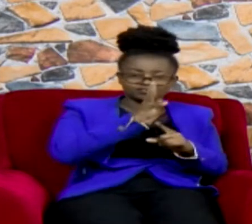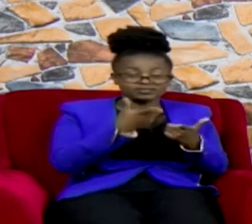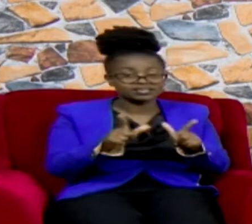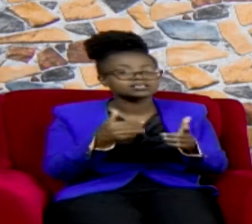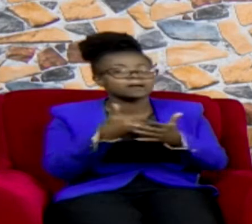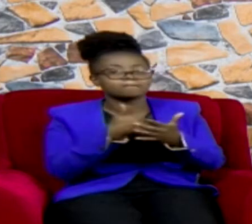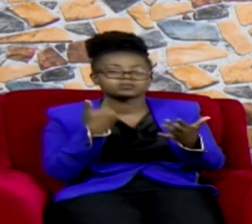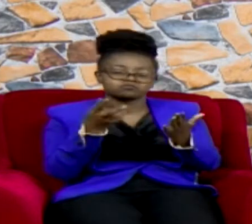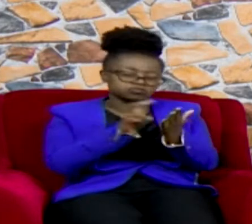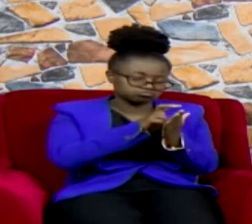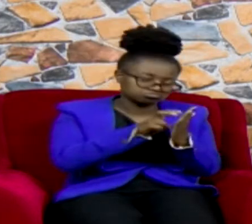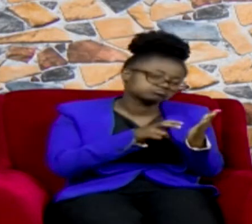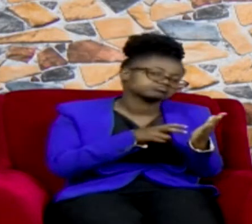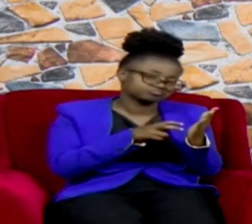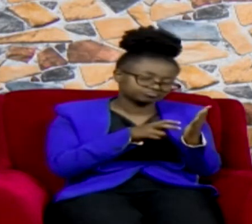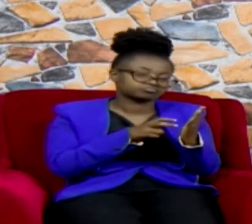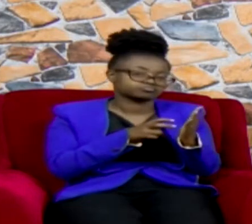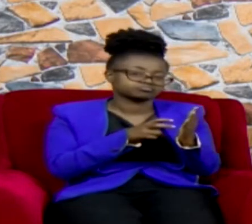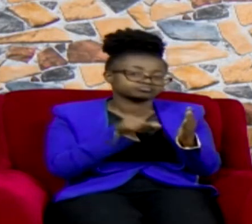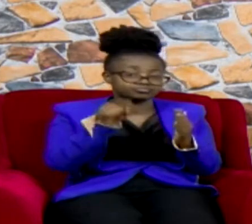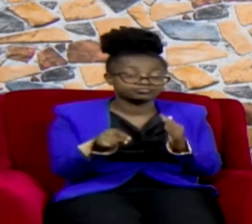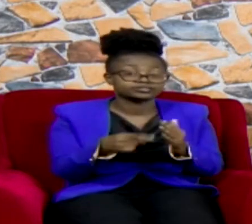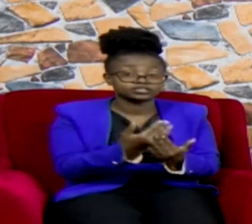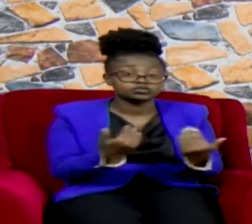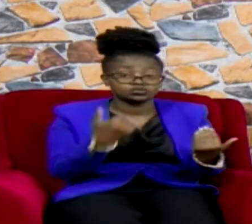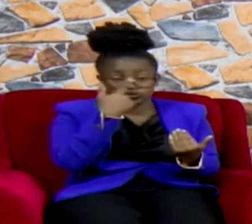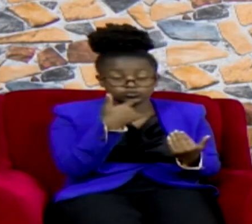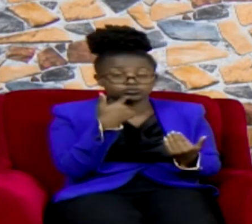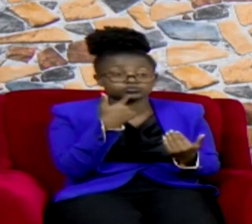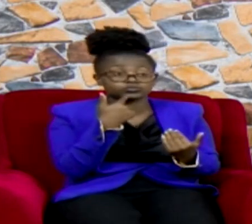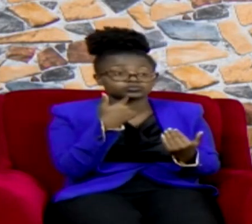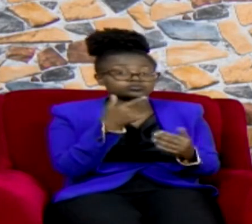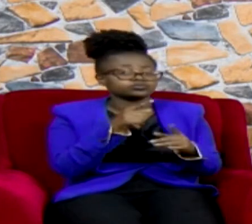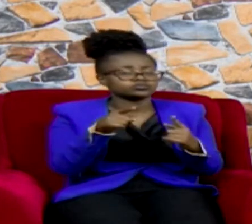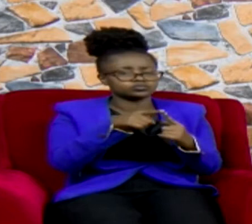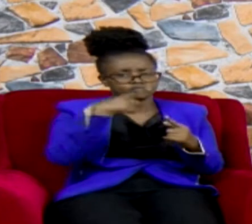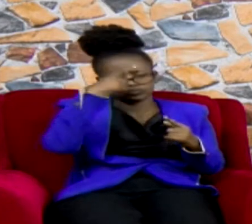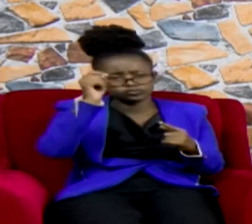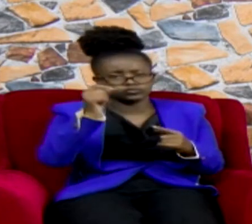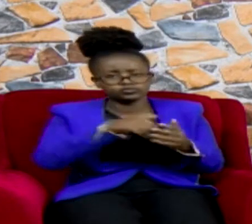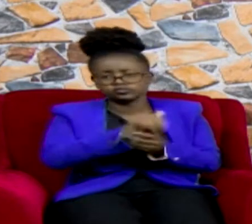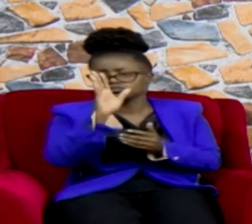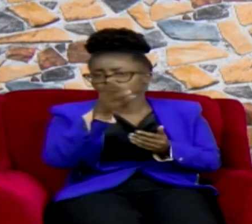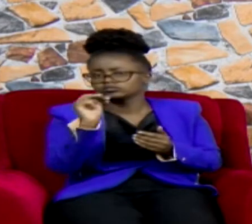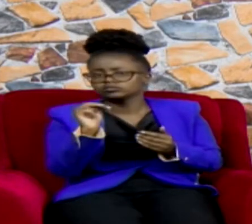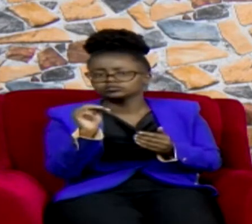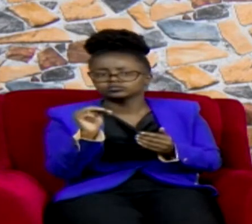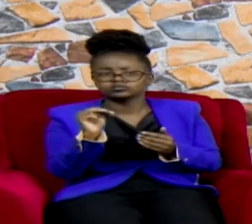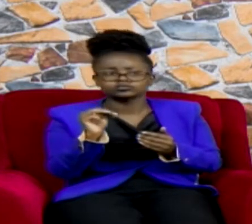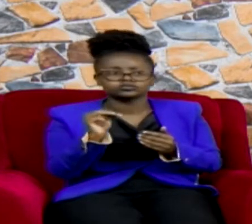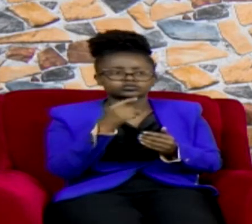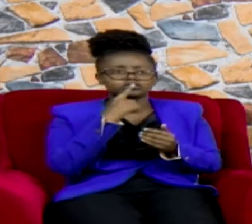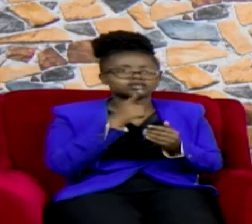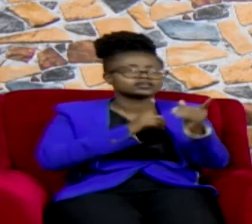language before we go to the written language. And these are the children who, when you go out with them, they'll